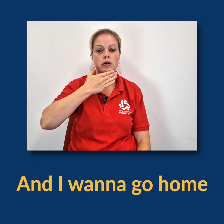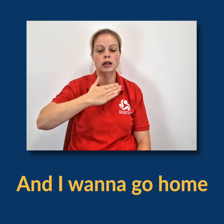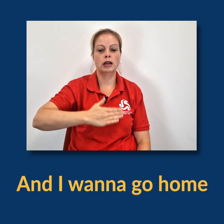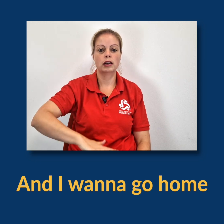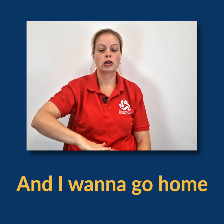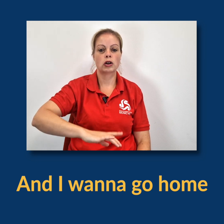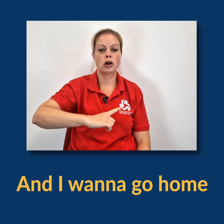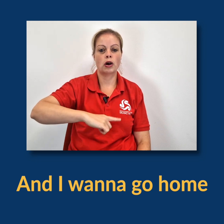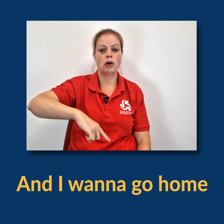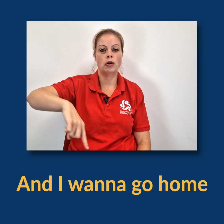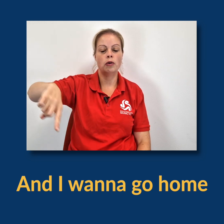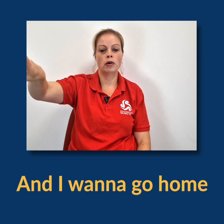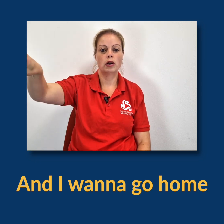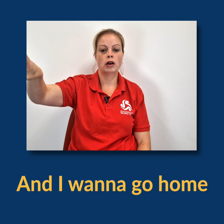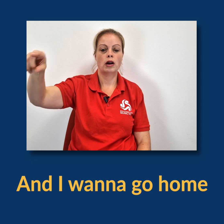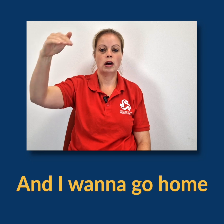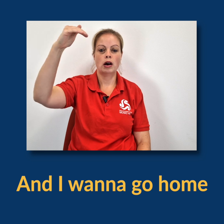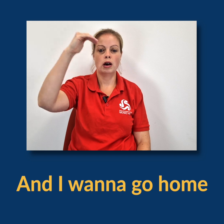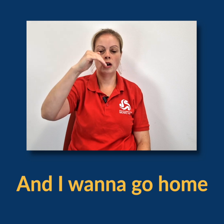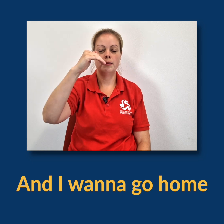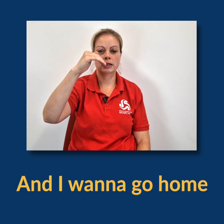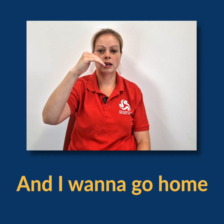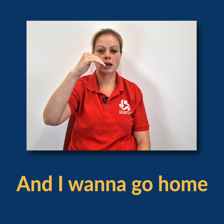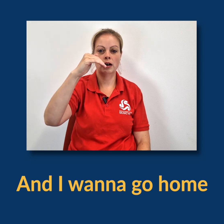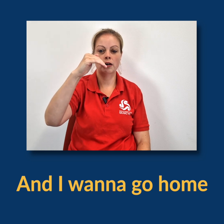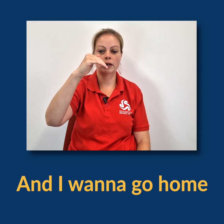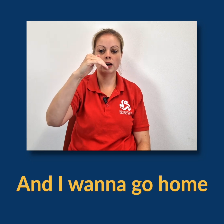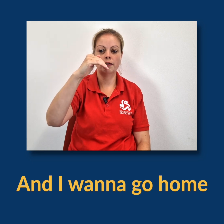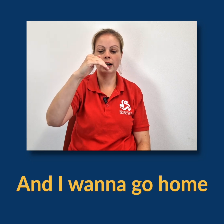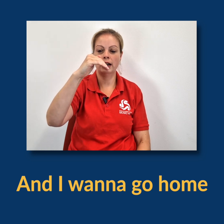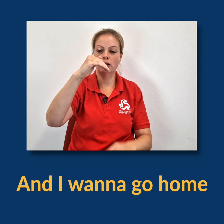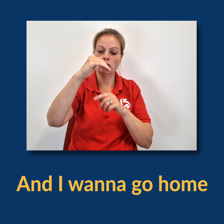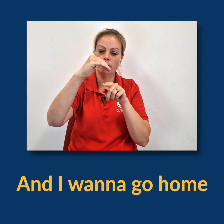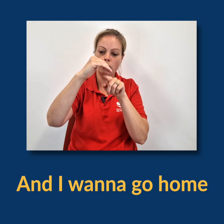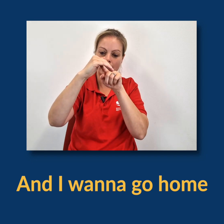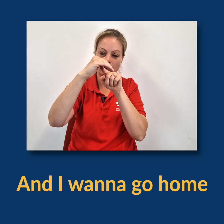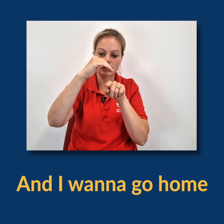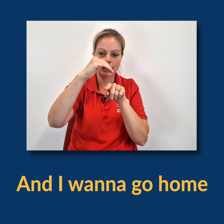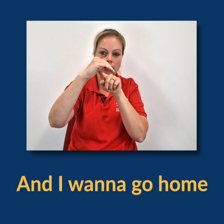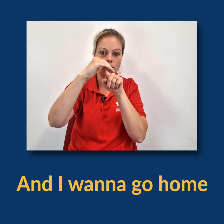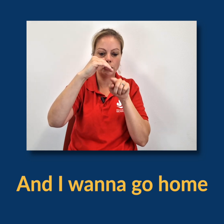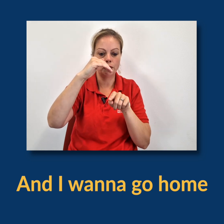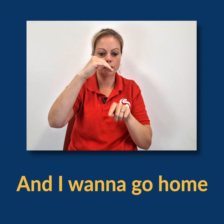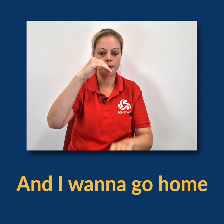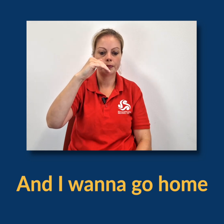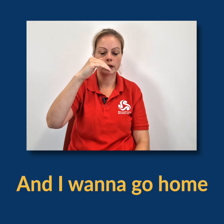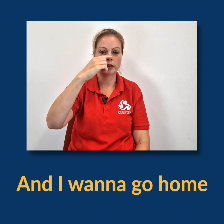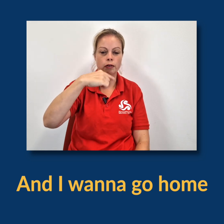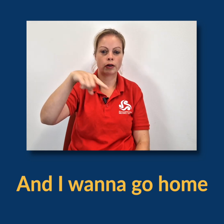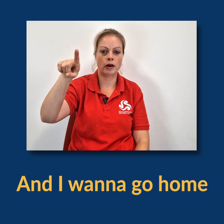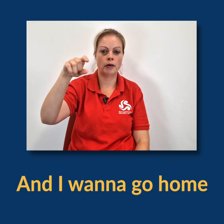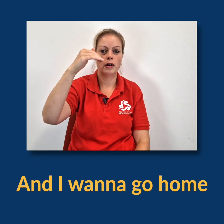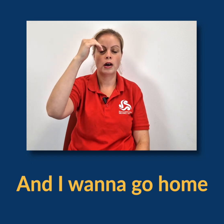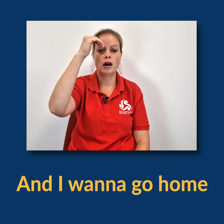Wanna go home is gonna curve around like the top of your house, like a little roof. So go